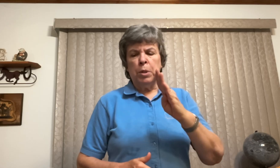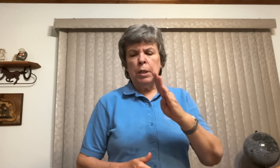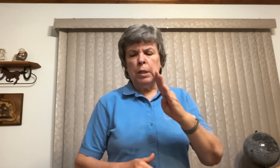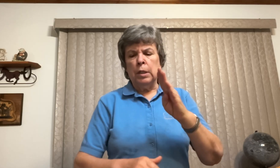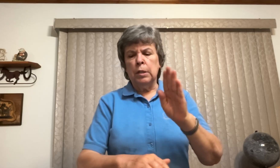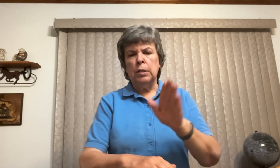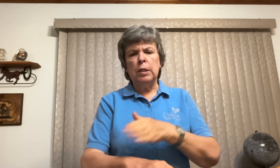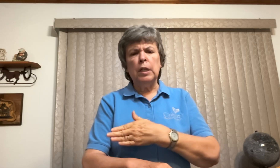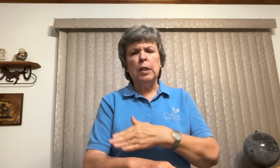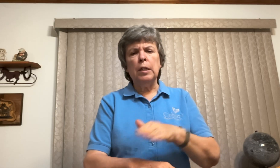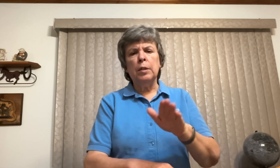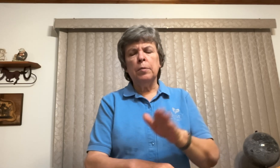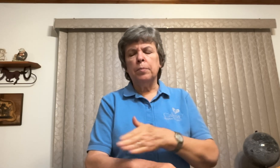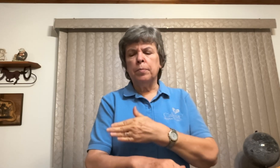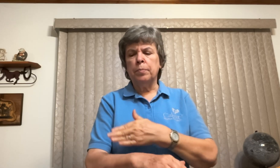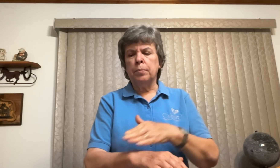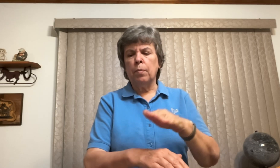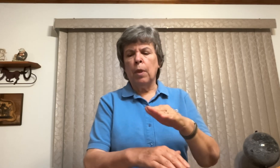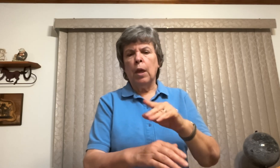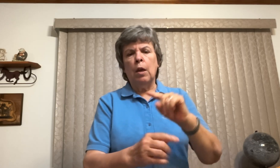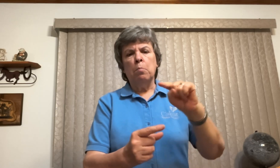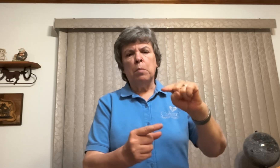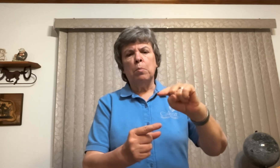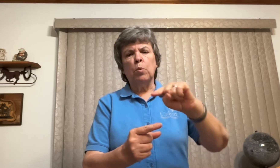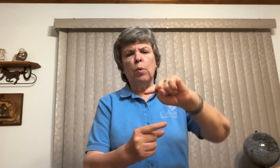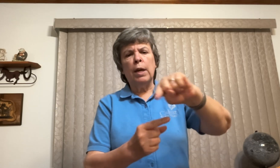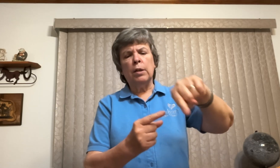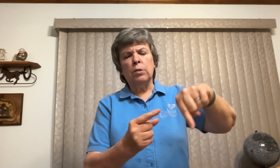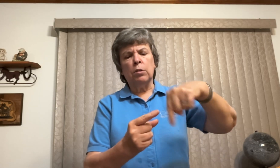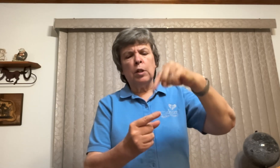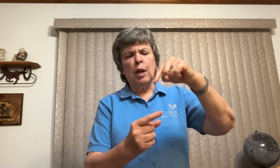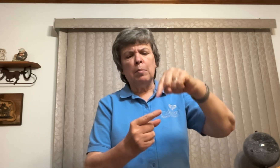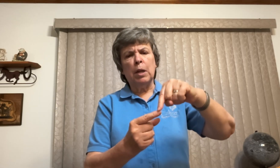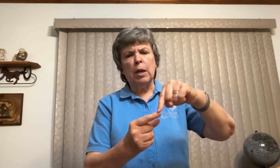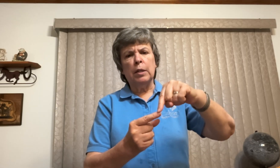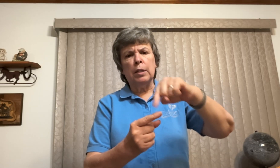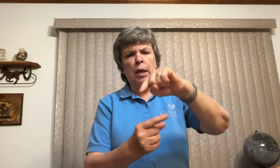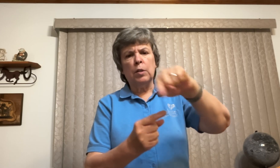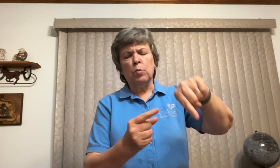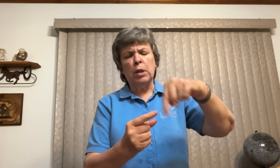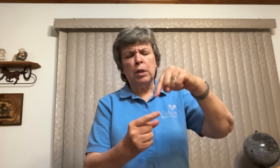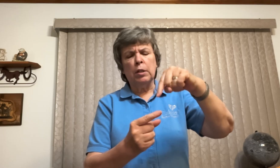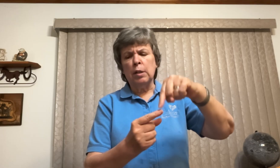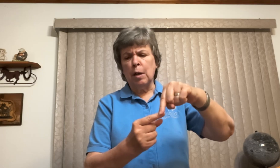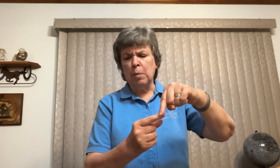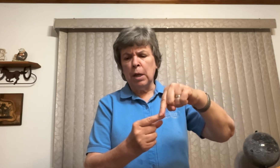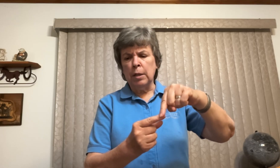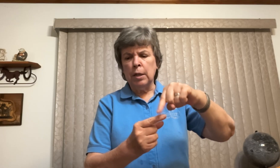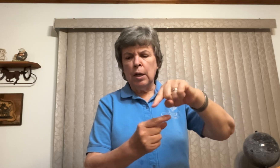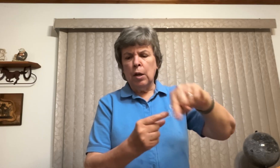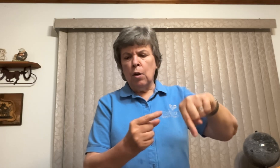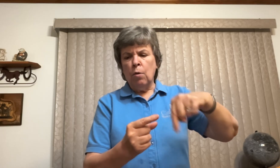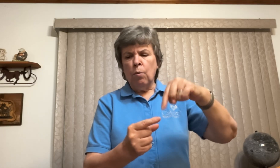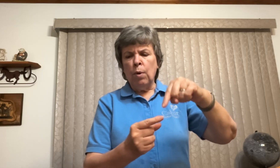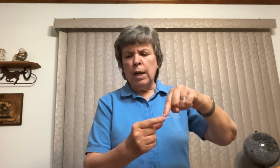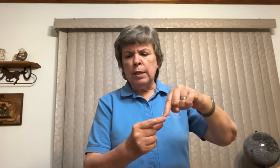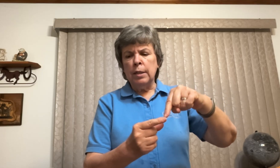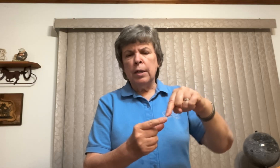be singing. Remember, when is our timeline, and that's when on the timeline. When